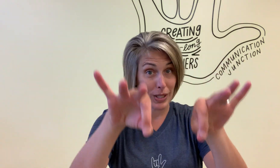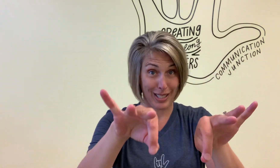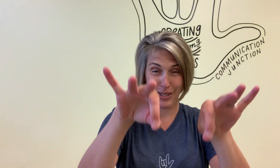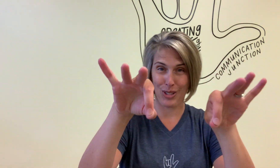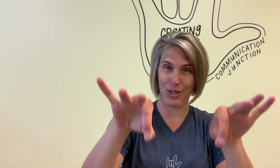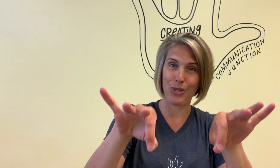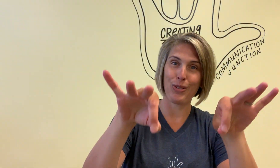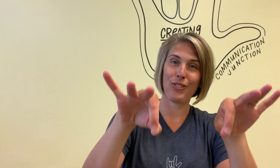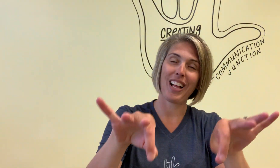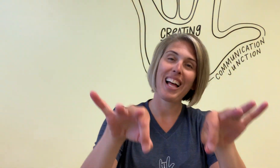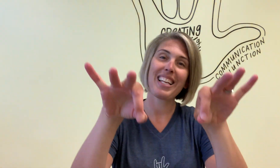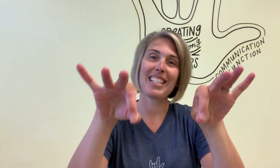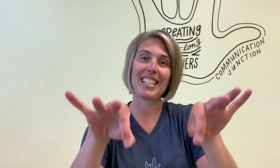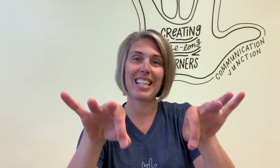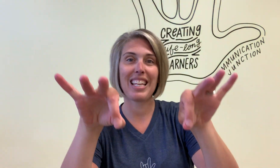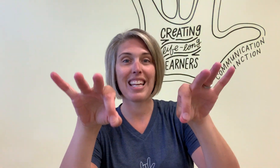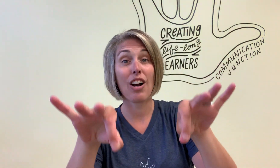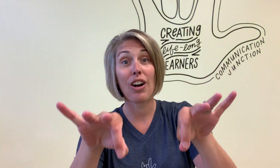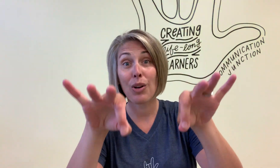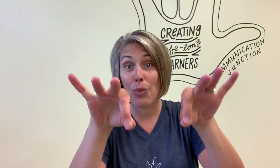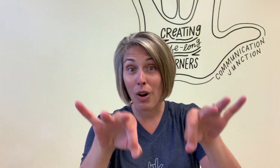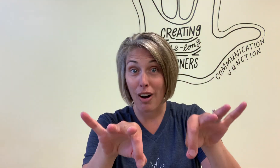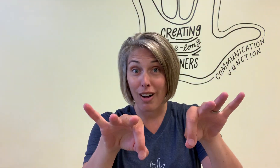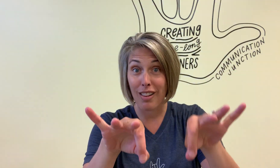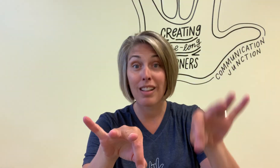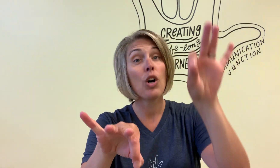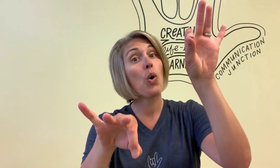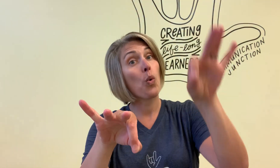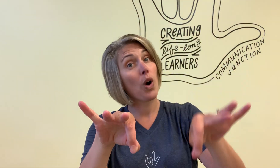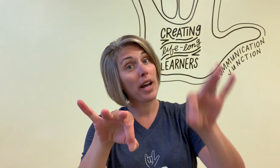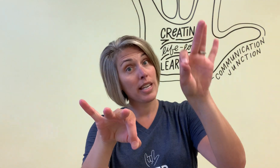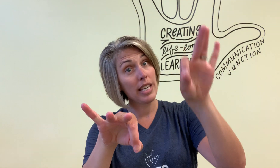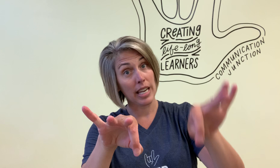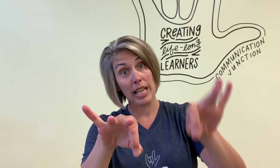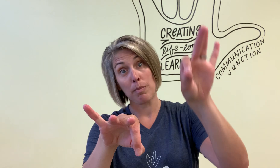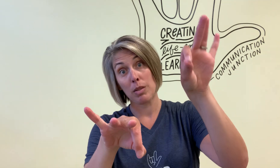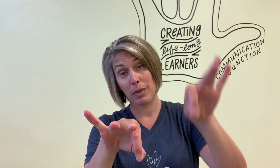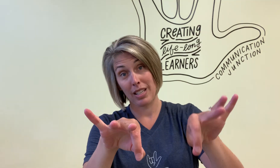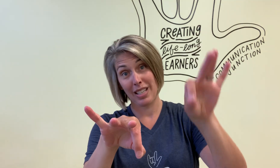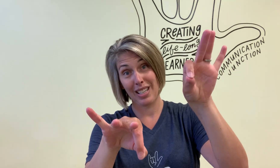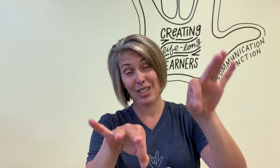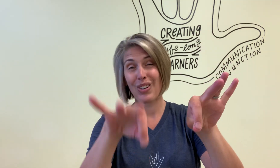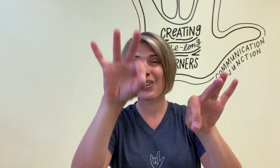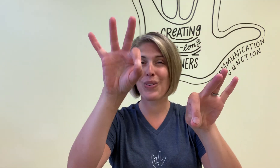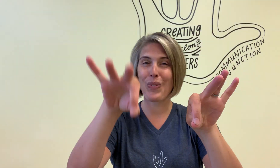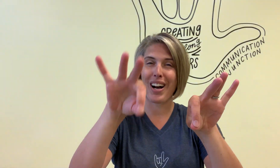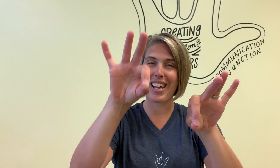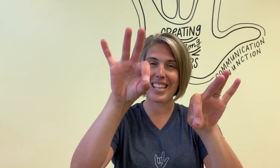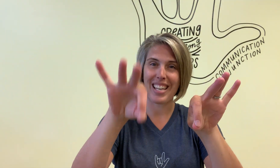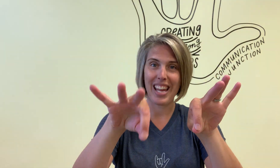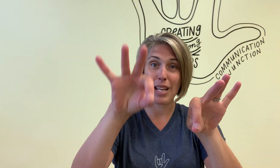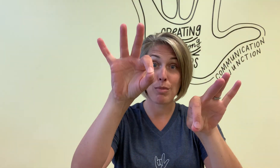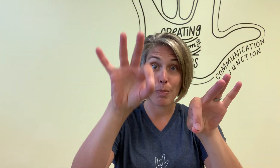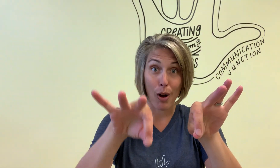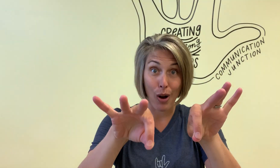little shoe flies sitting on a wall. One named Peter, one named